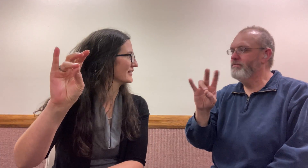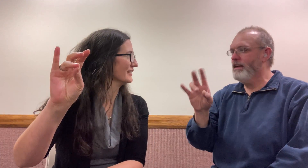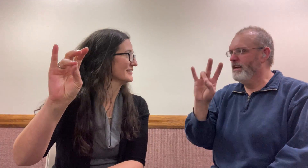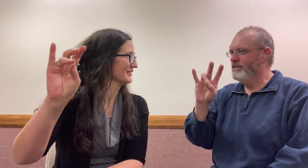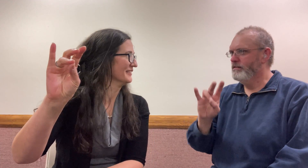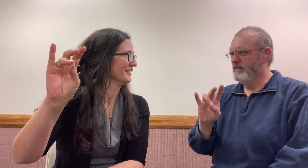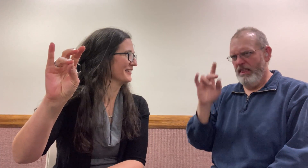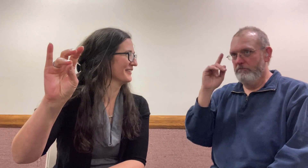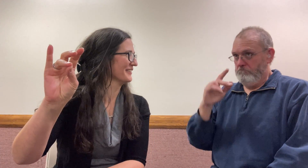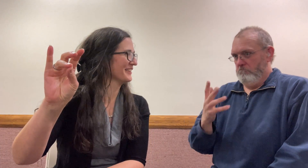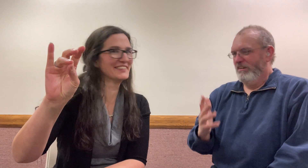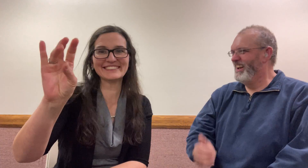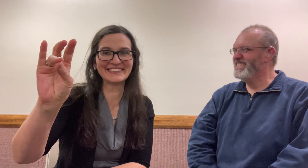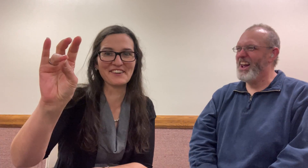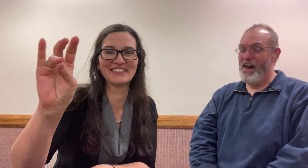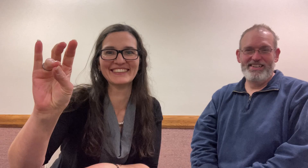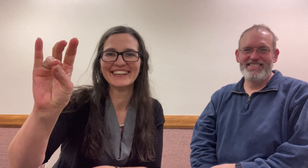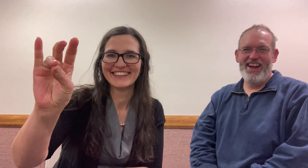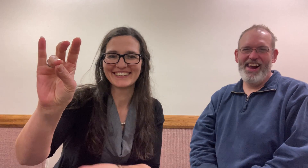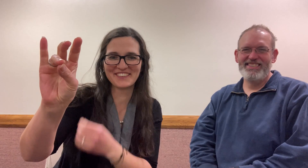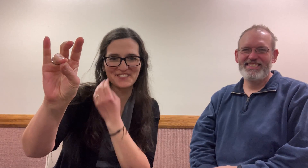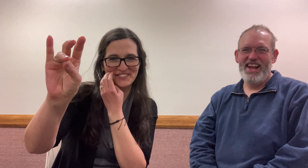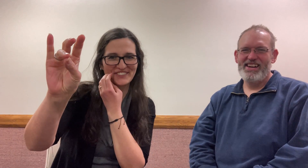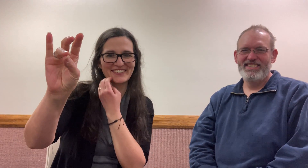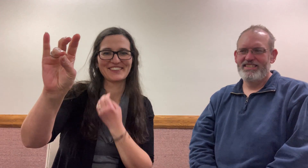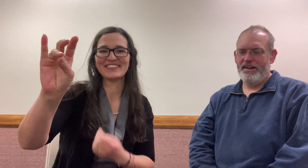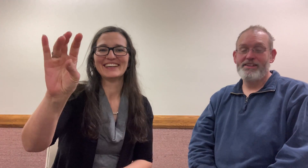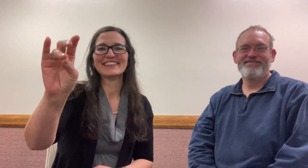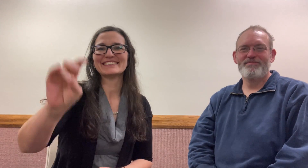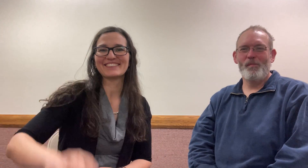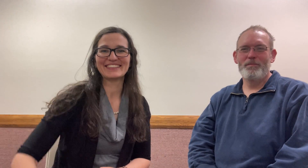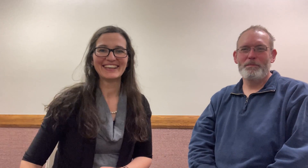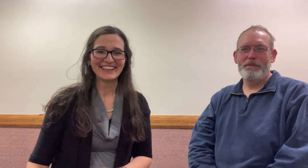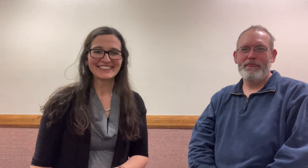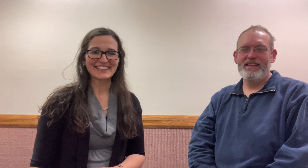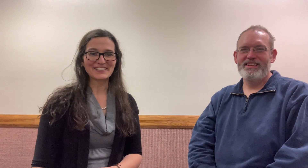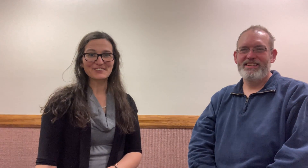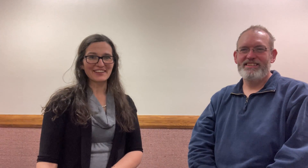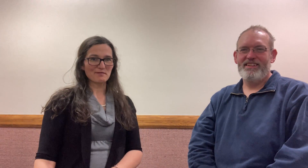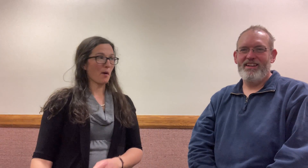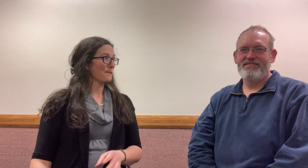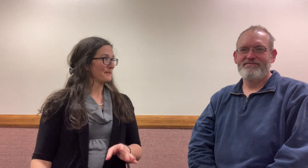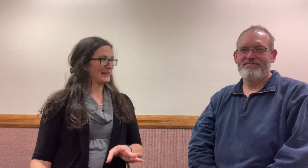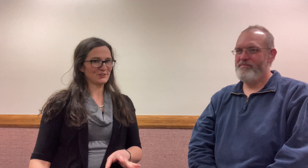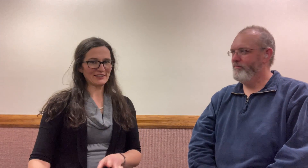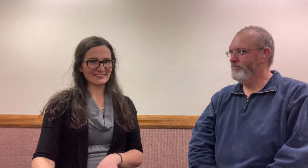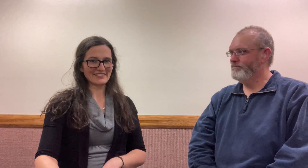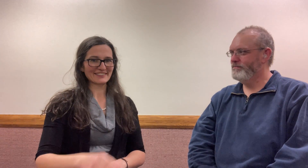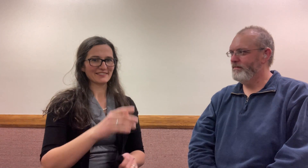Yes? Oh, 7. I've screwed it up. 7. Okay, so we have patient.